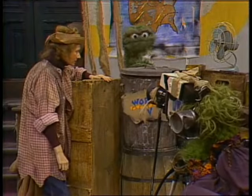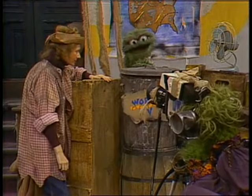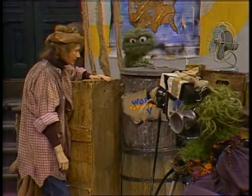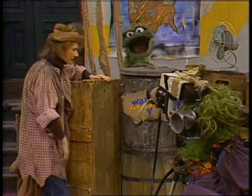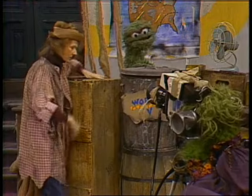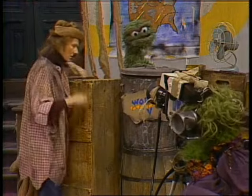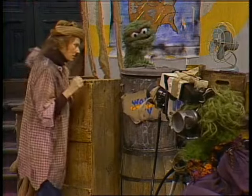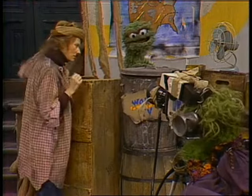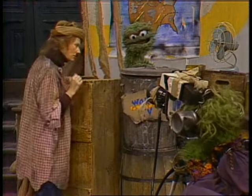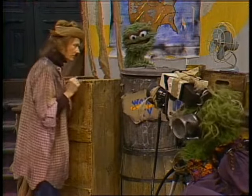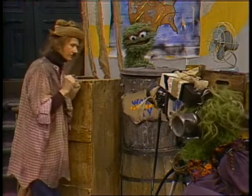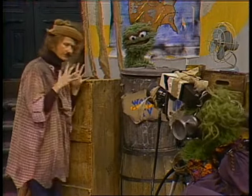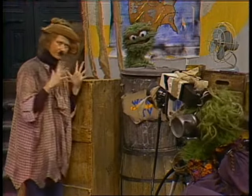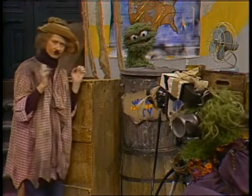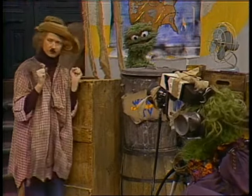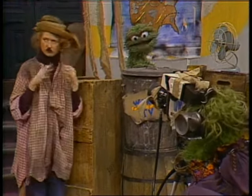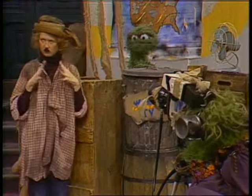Grungetta? Count down the scene. Okay.